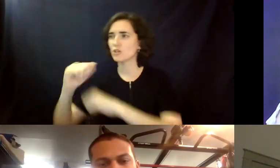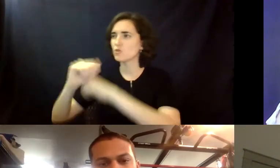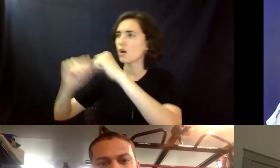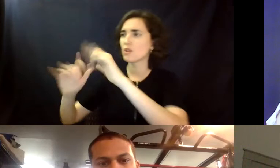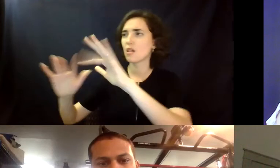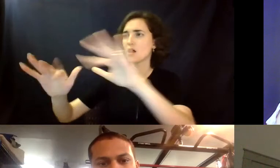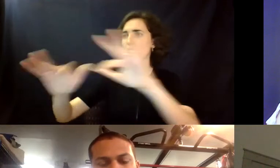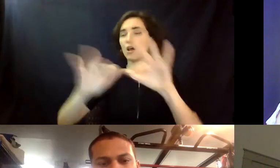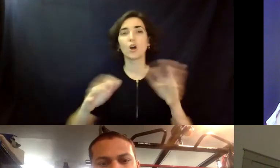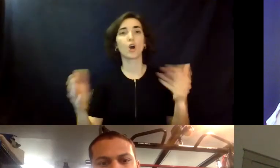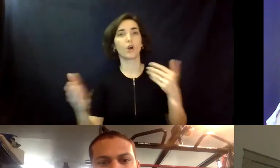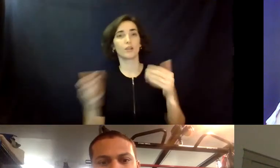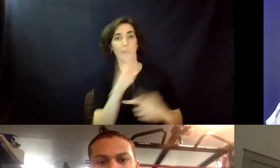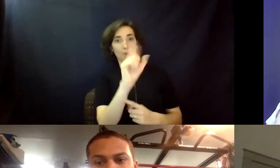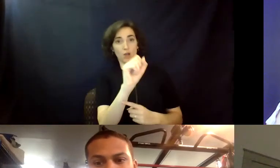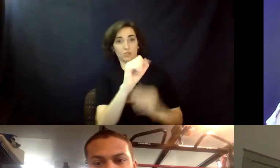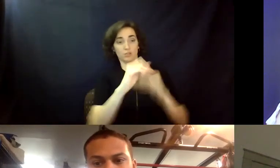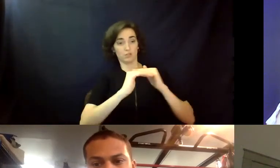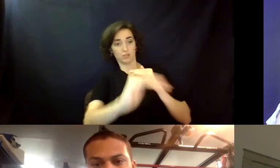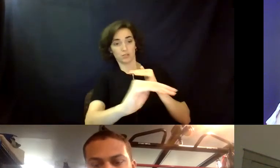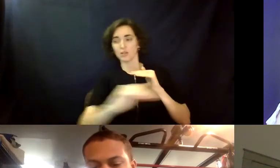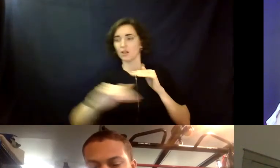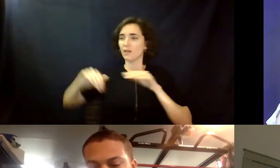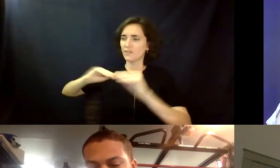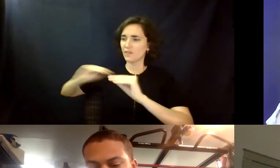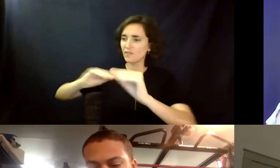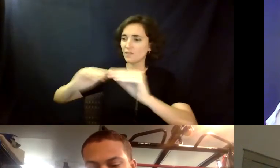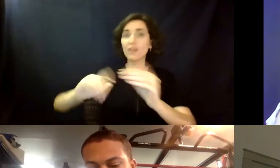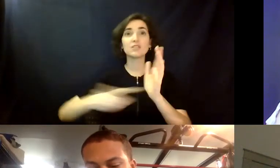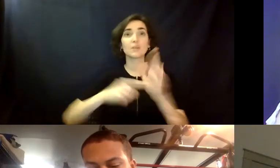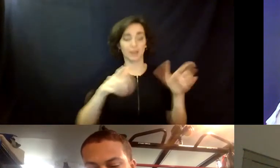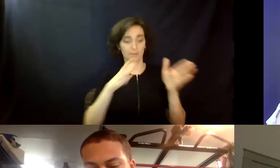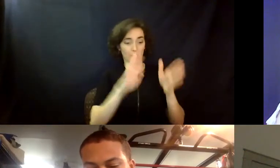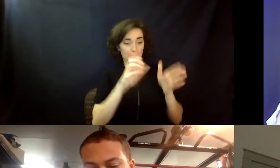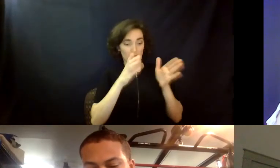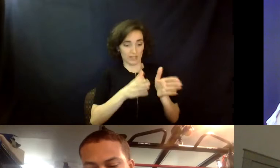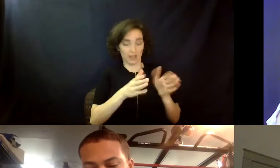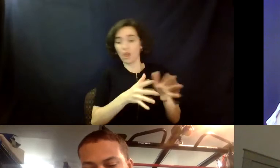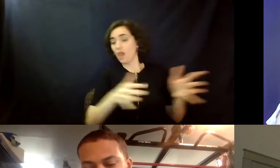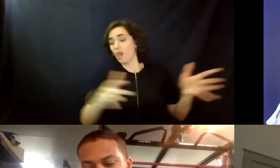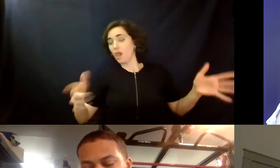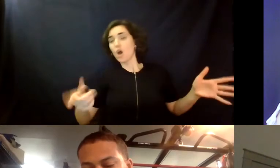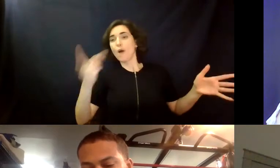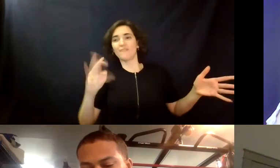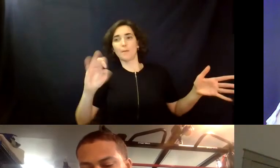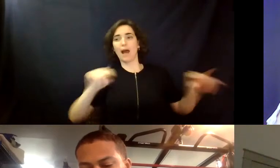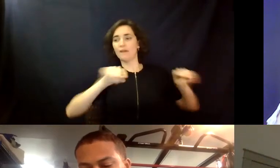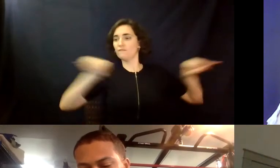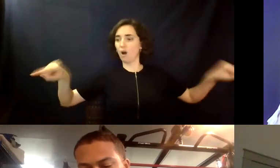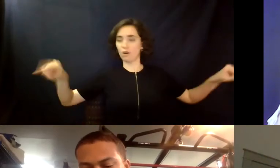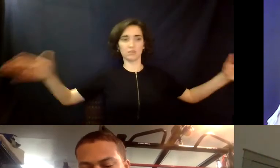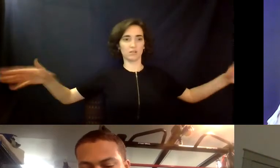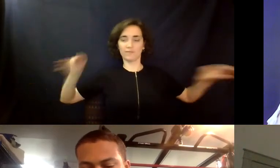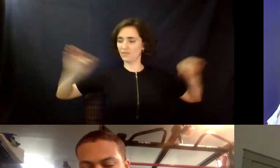around that bus stop by up to half a mile in some cases. So, you know, you have programs out there, but you have